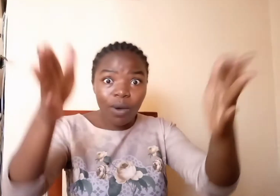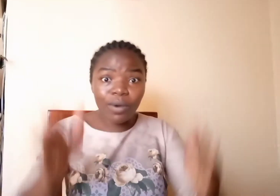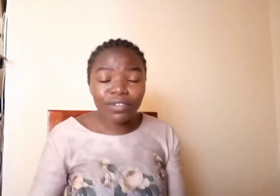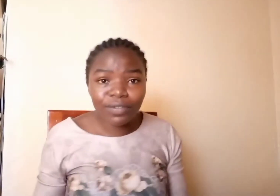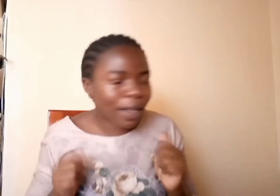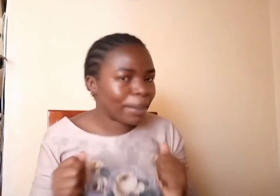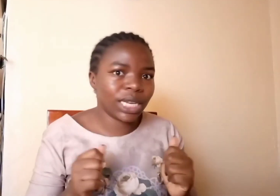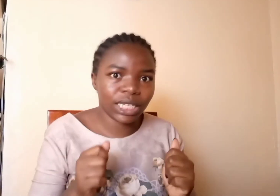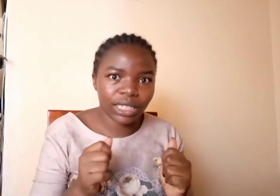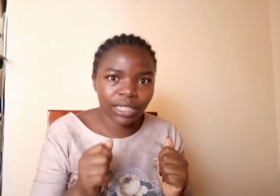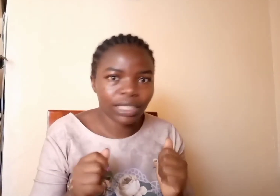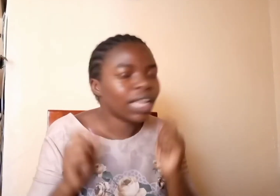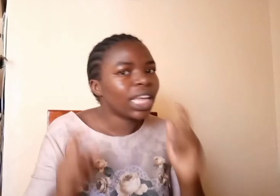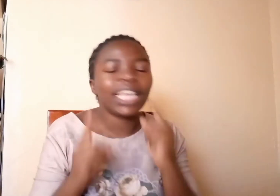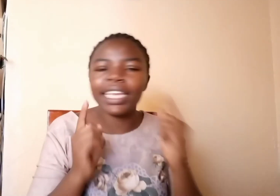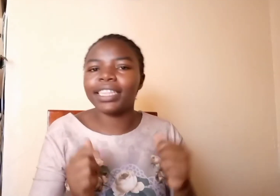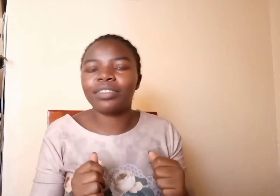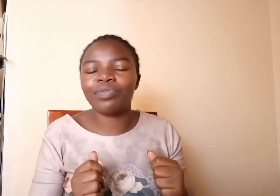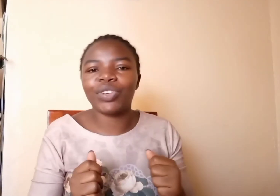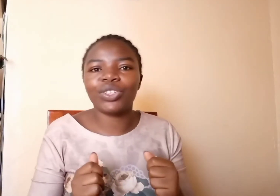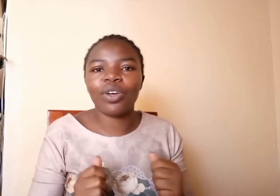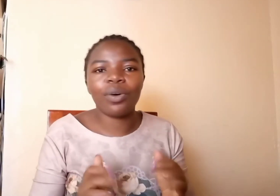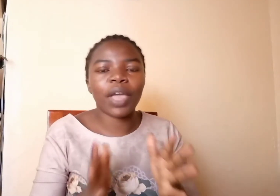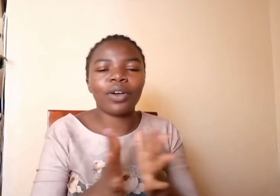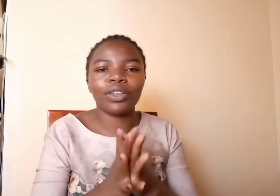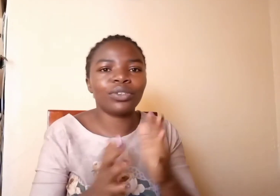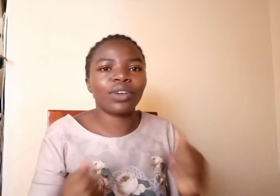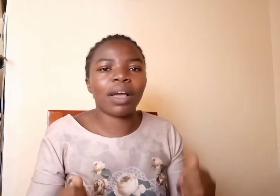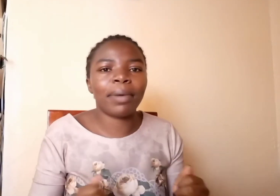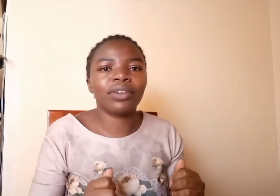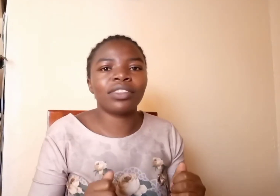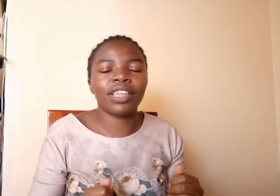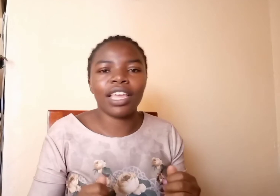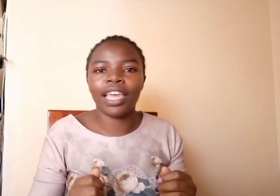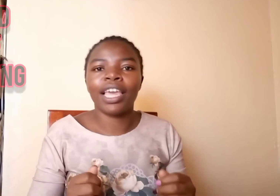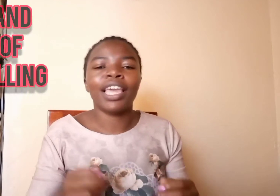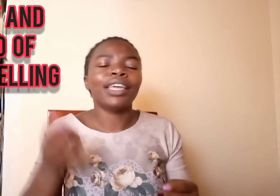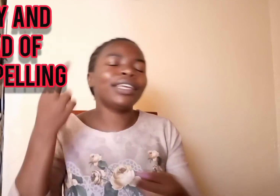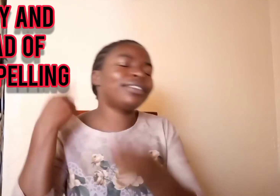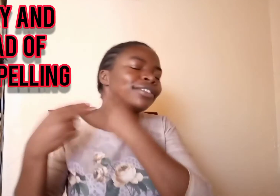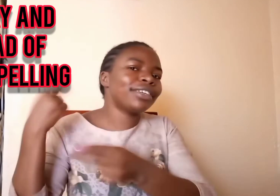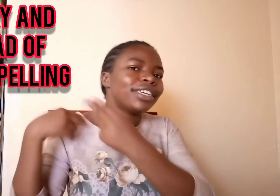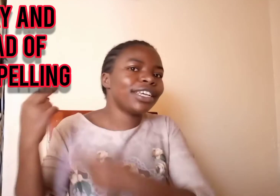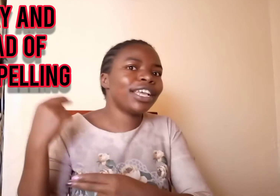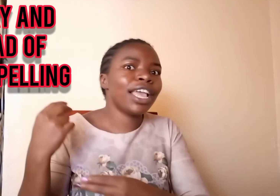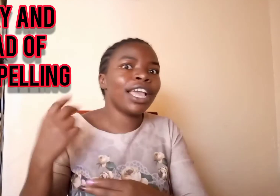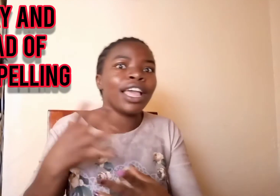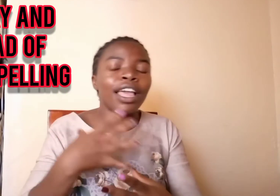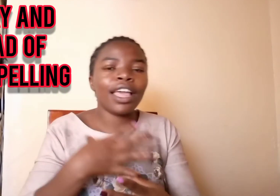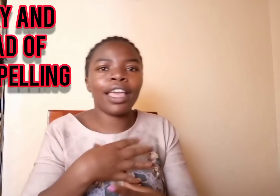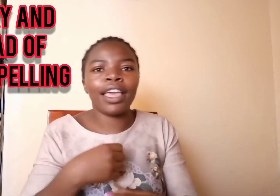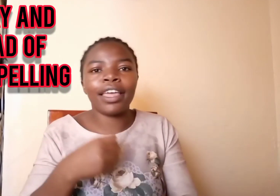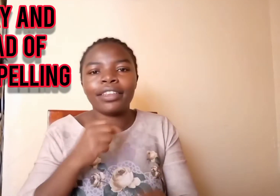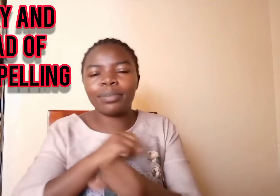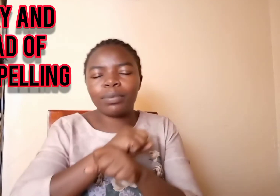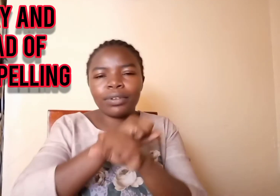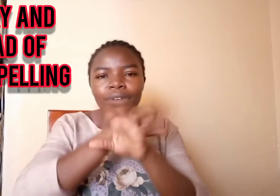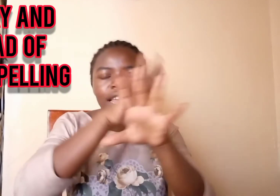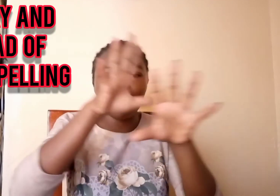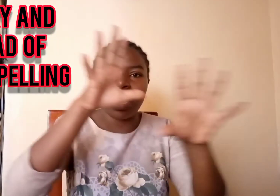Hello family. In this video we are going to talk about the history and